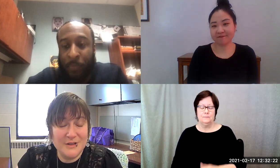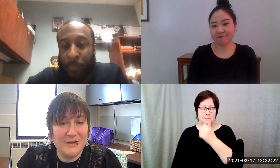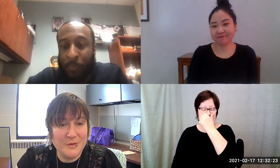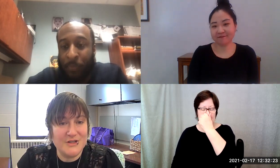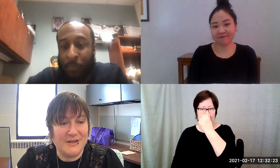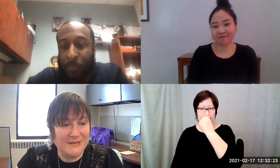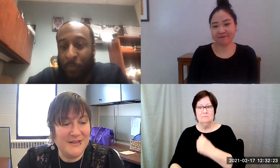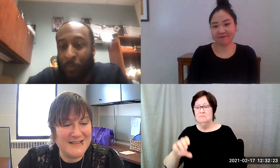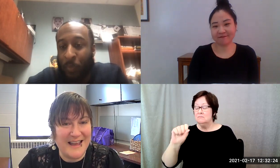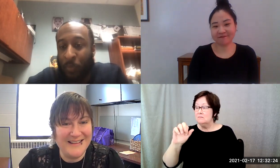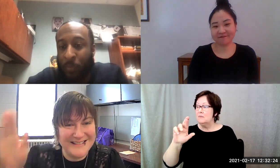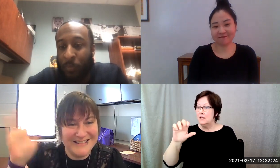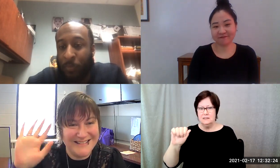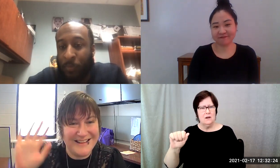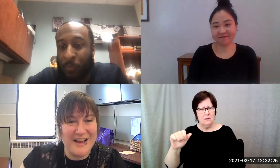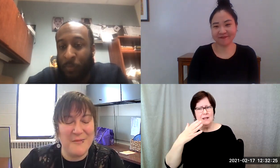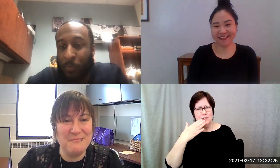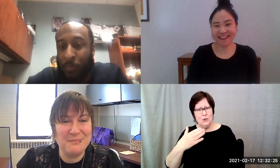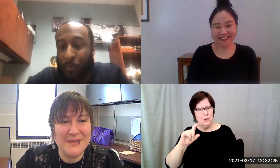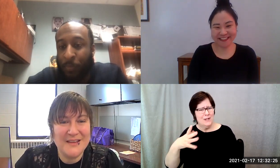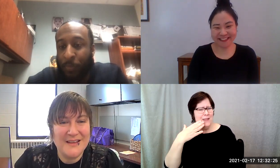That is a really good question. Thanks, Kay.